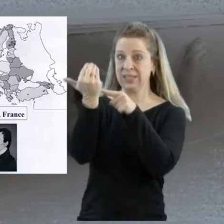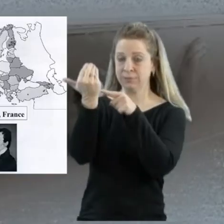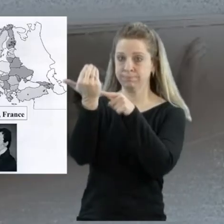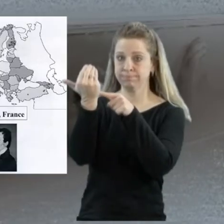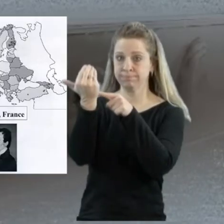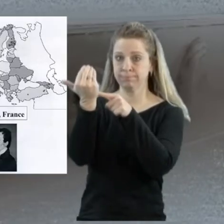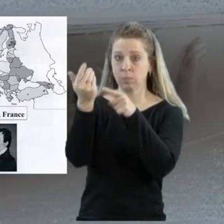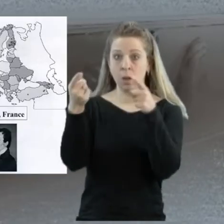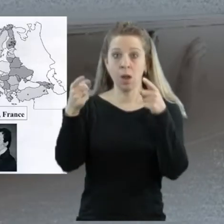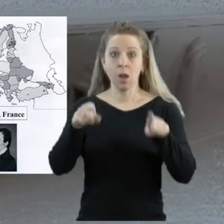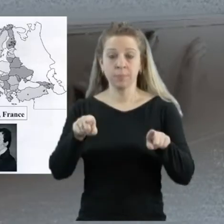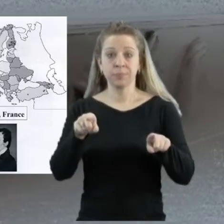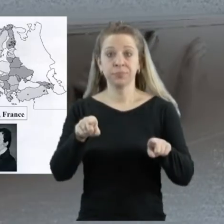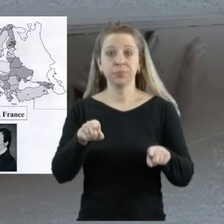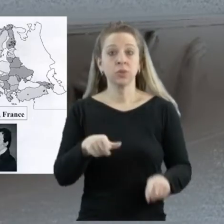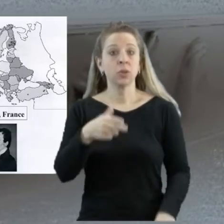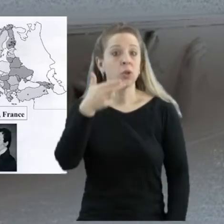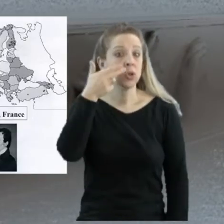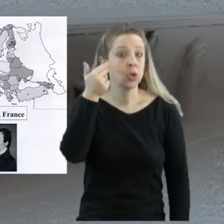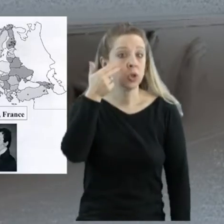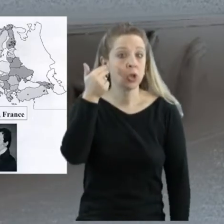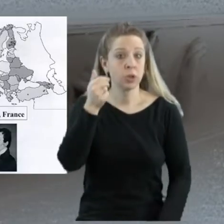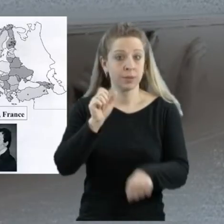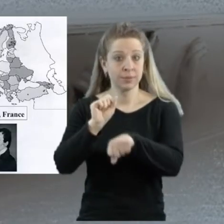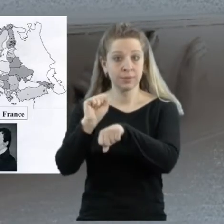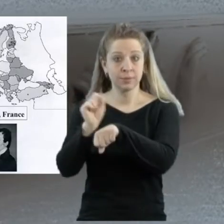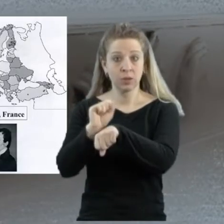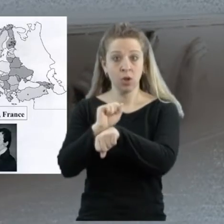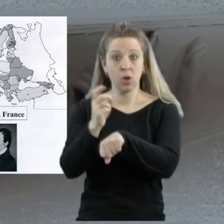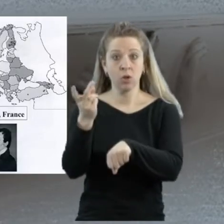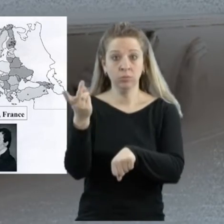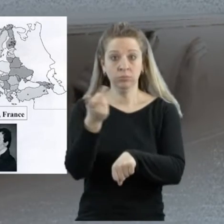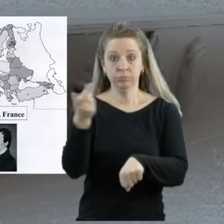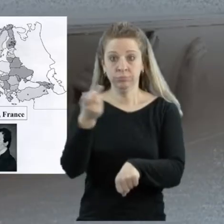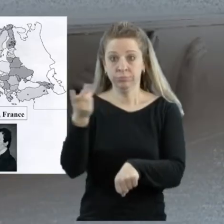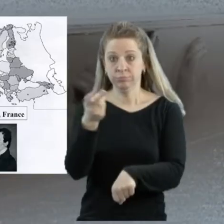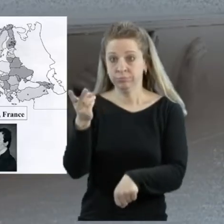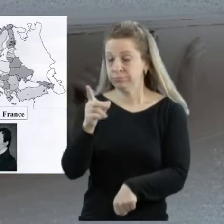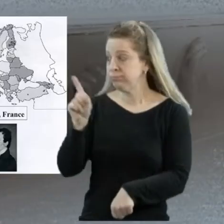In 1815, Sicard and Claire went to London, England.